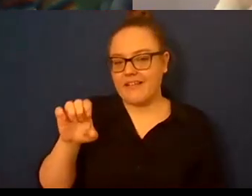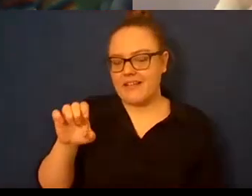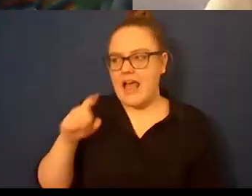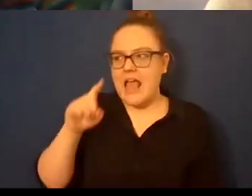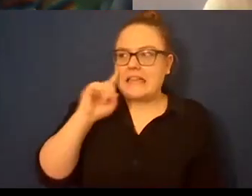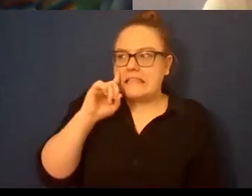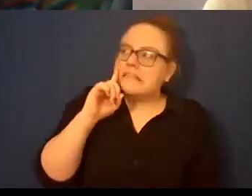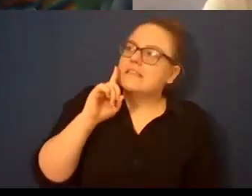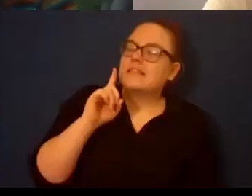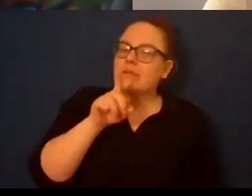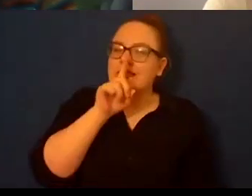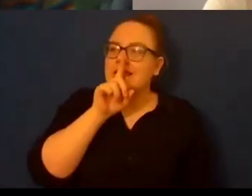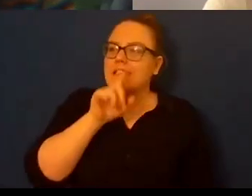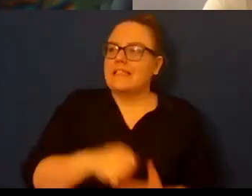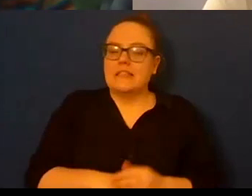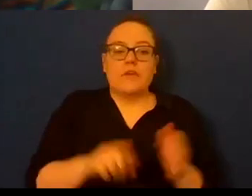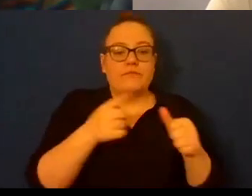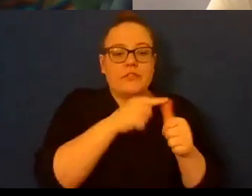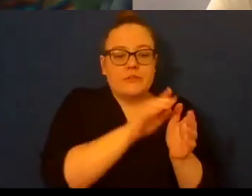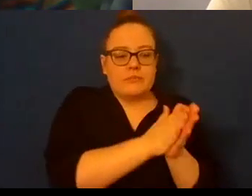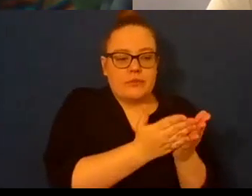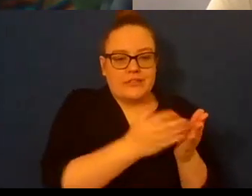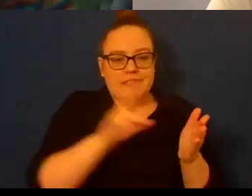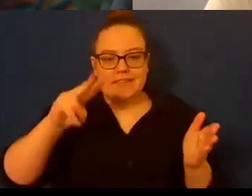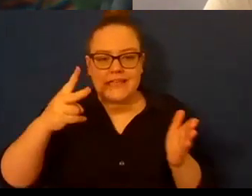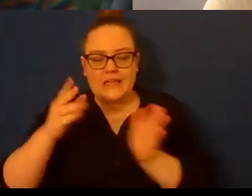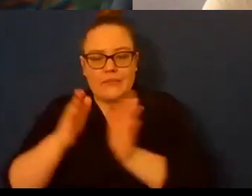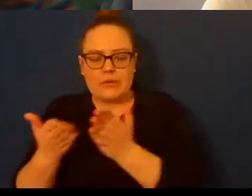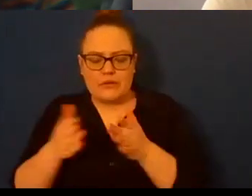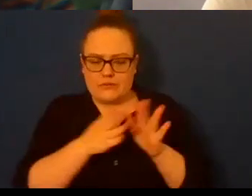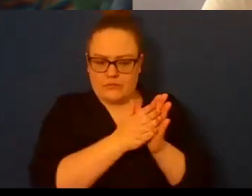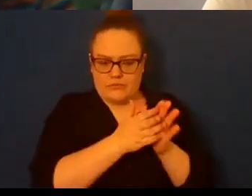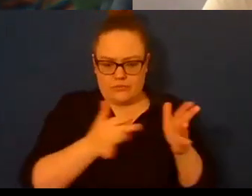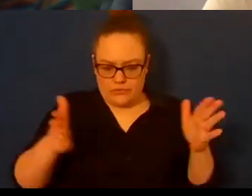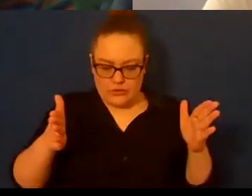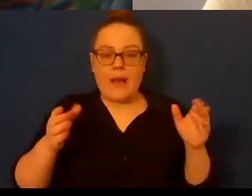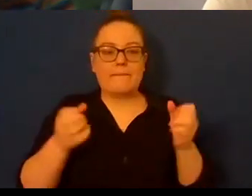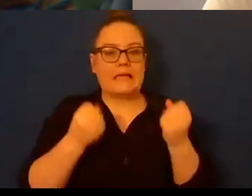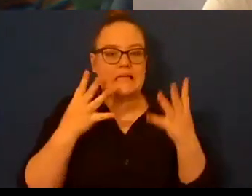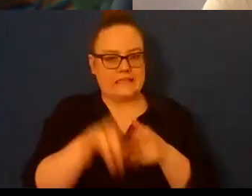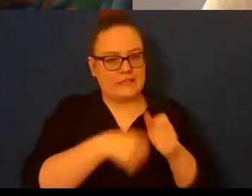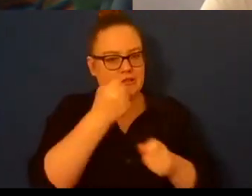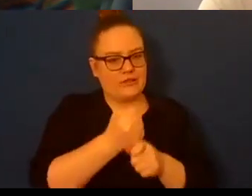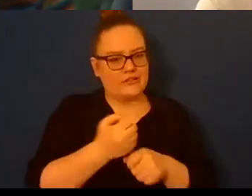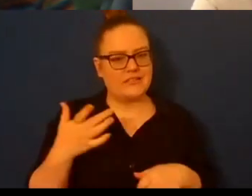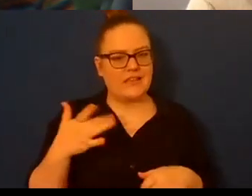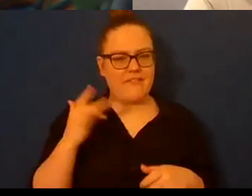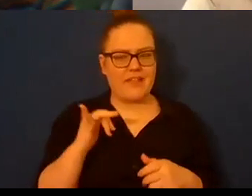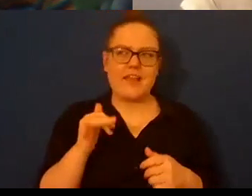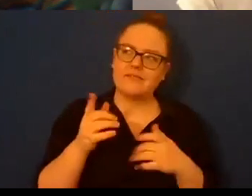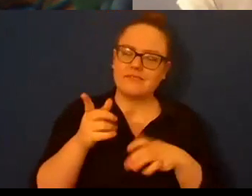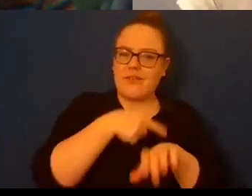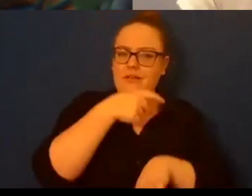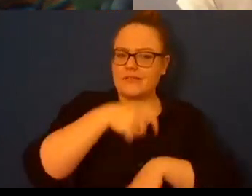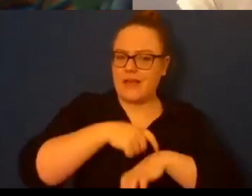long between books was that it took me several years after my first book came out to get back to the place where I felt like I could fail I think that that is a